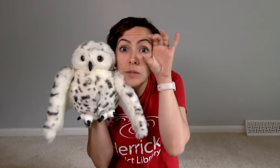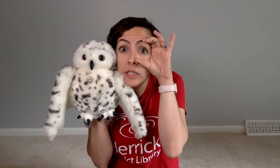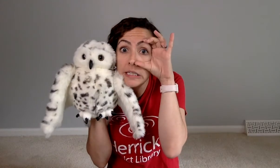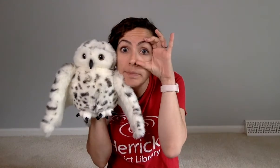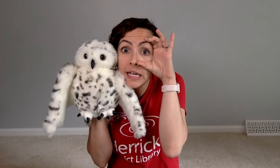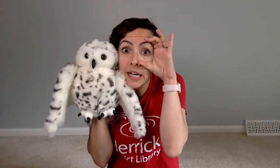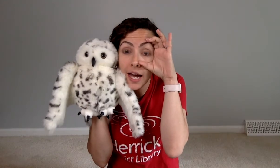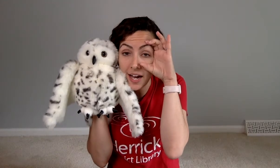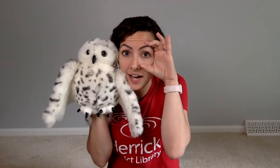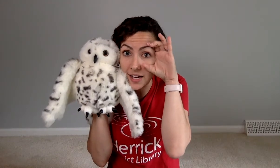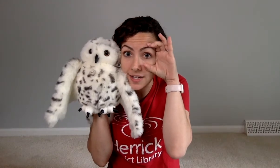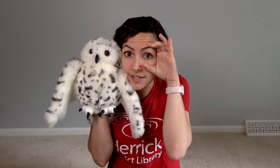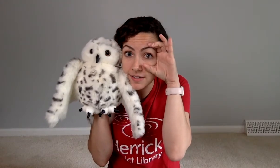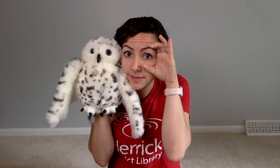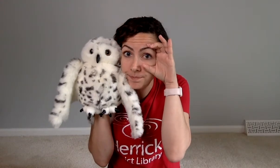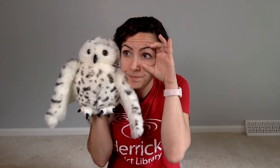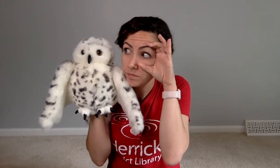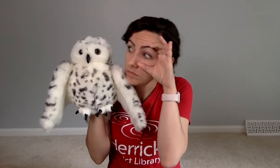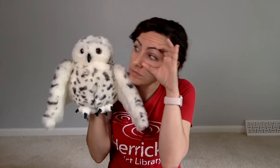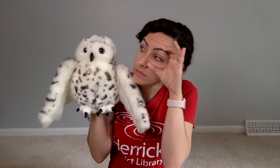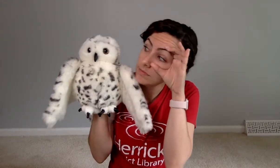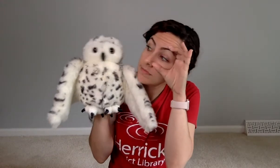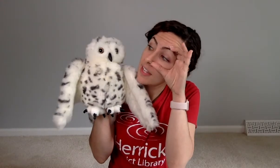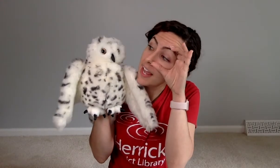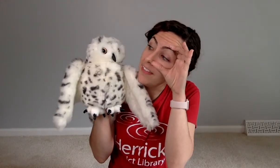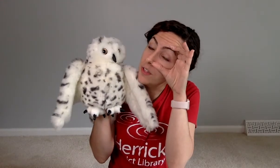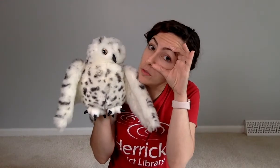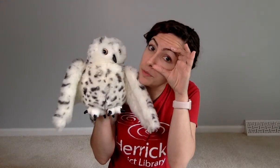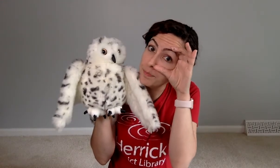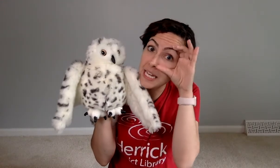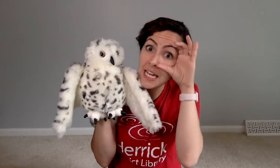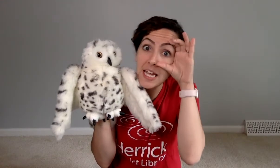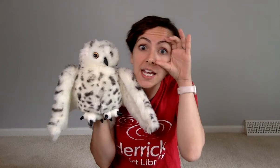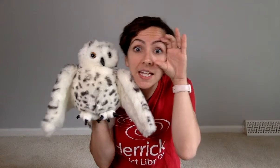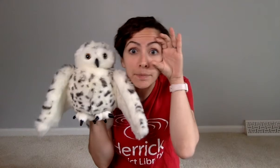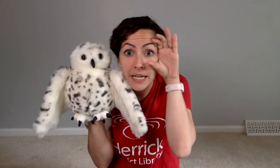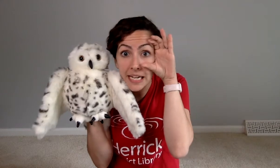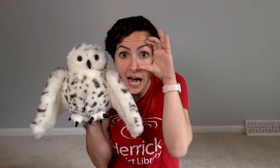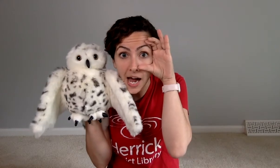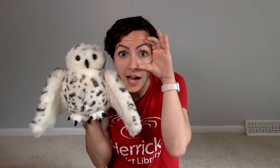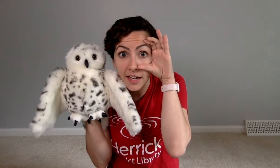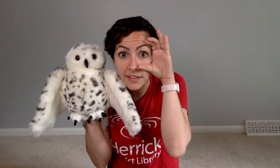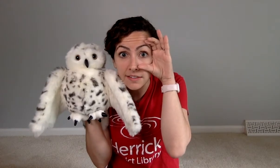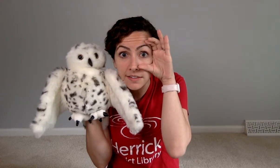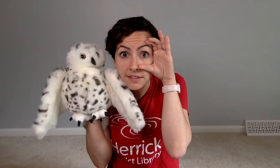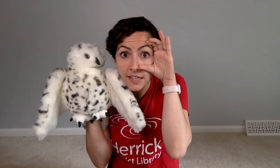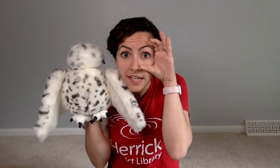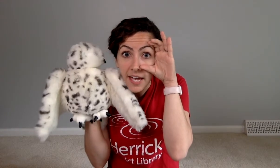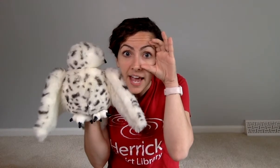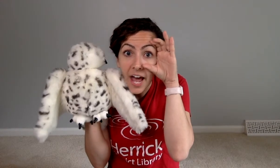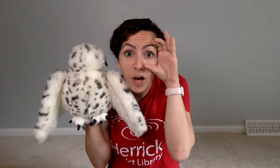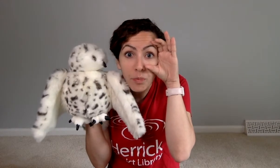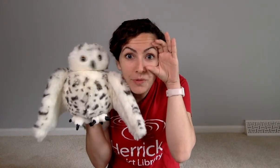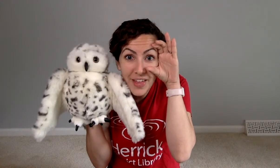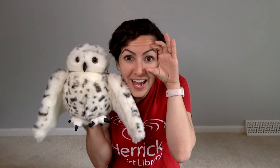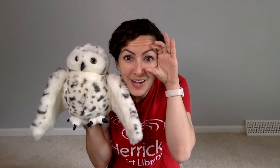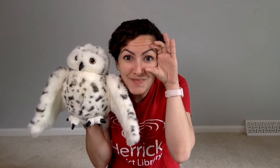really big eyes. And those big, big eyes help them